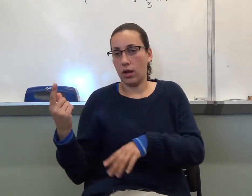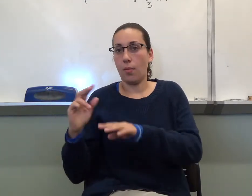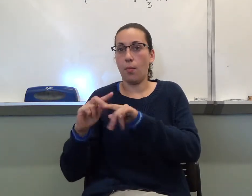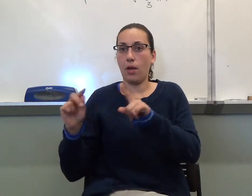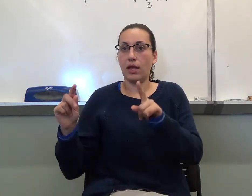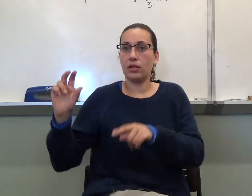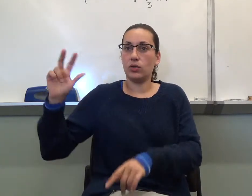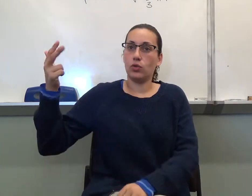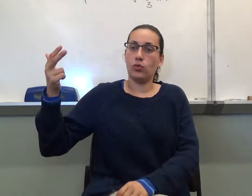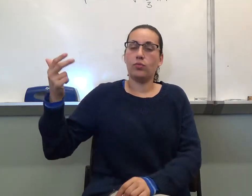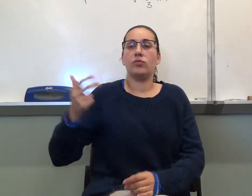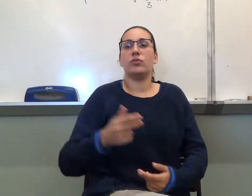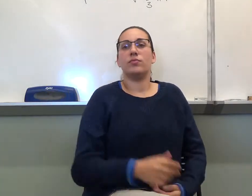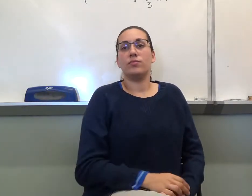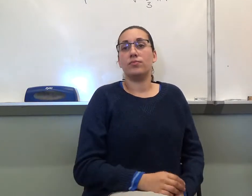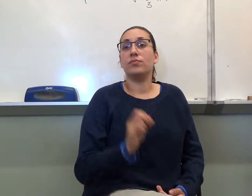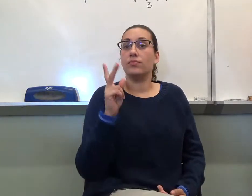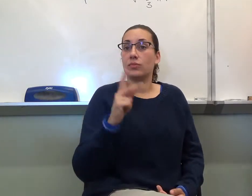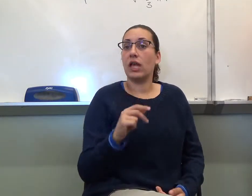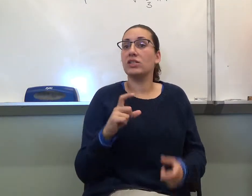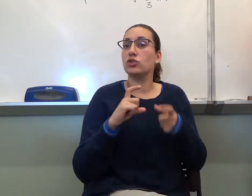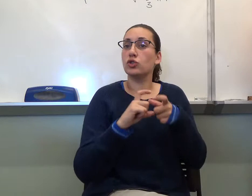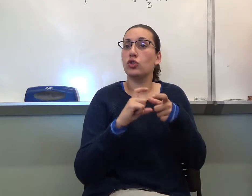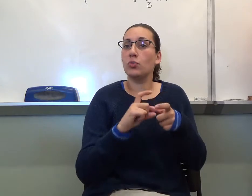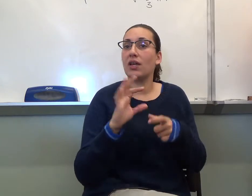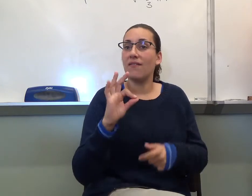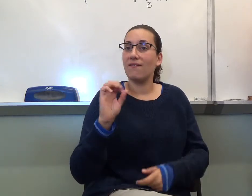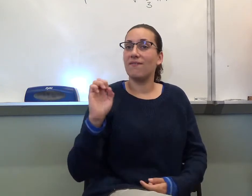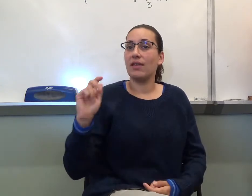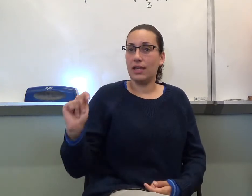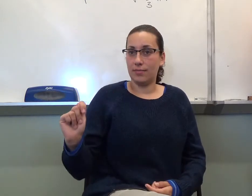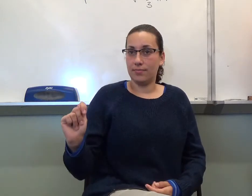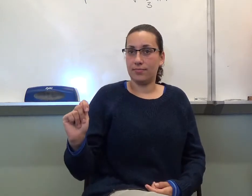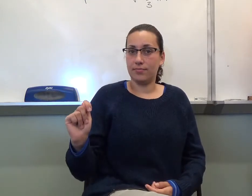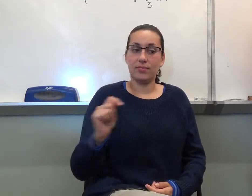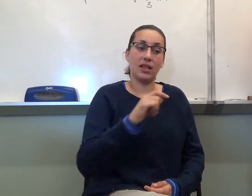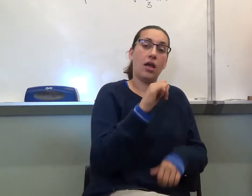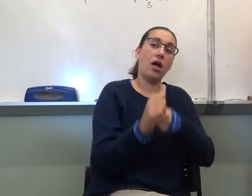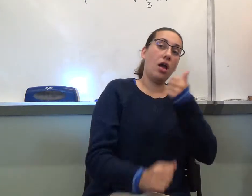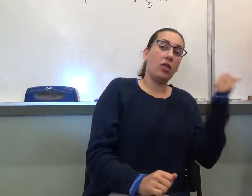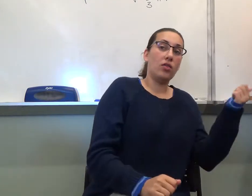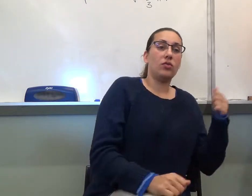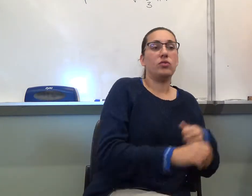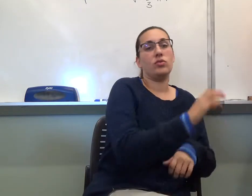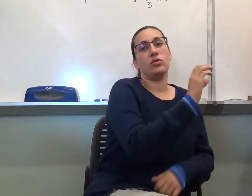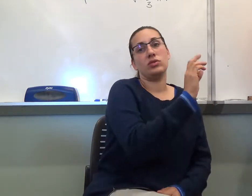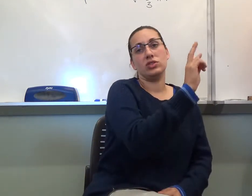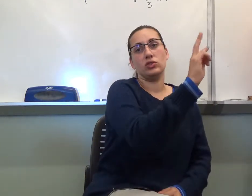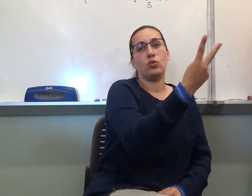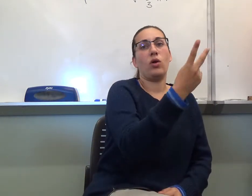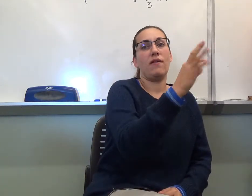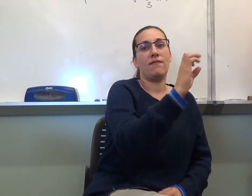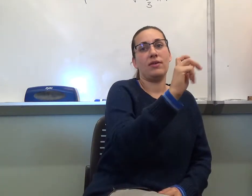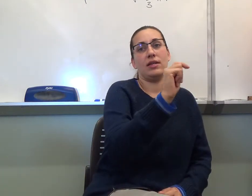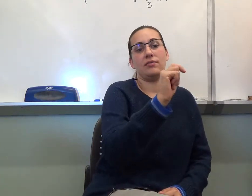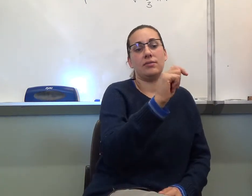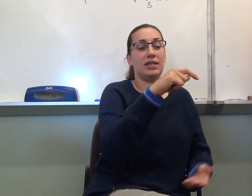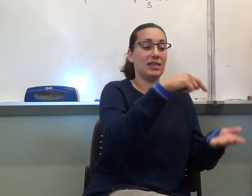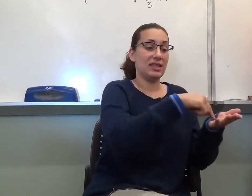feet. It's cubic feet, this is square feet. Okay? This is a measure of volume, this is a measure of area. So